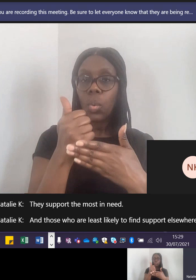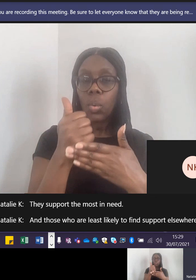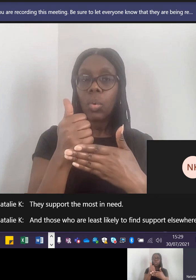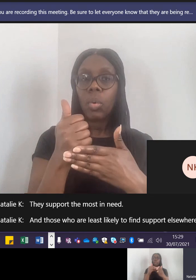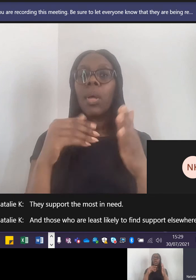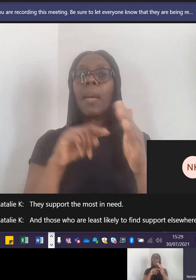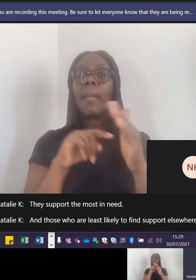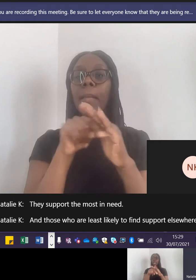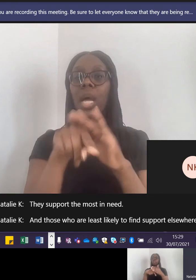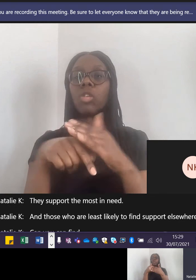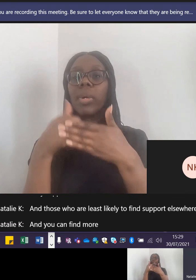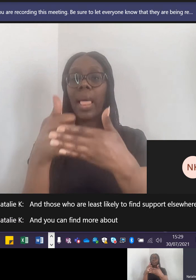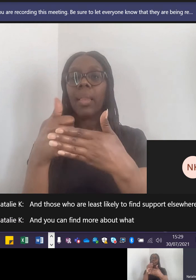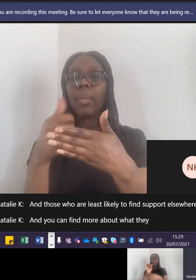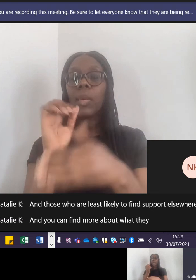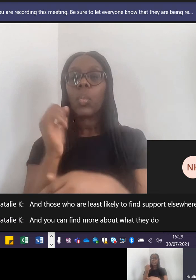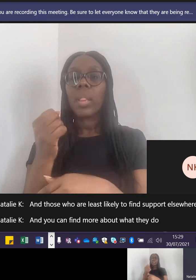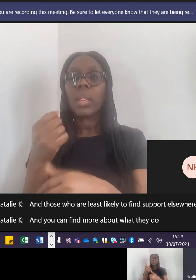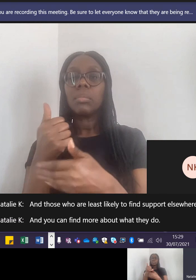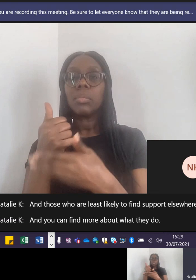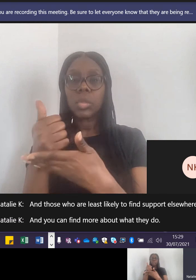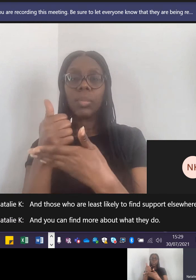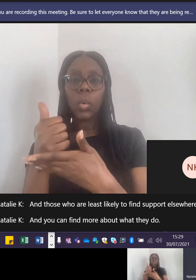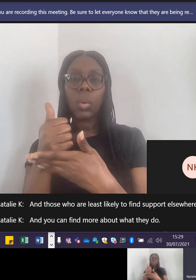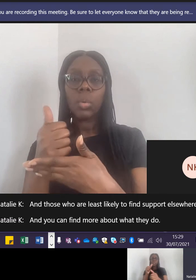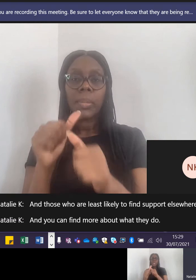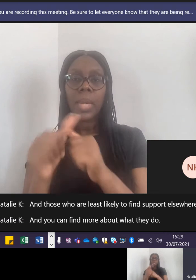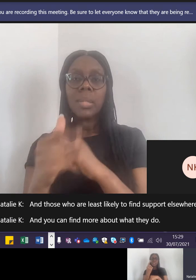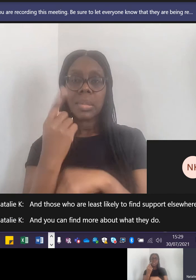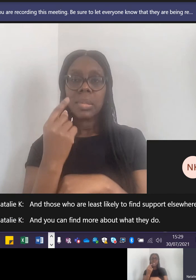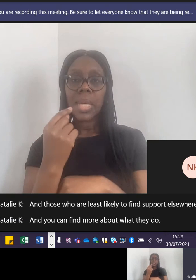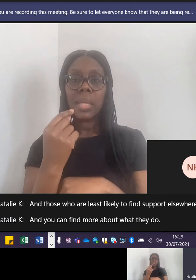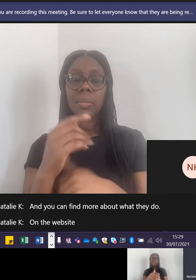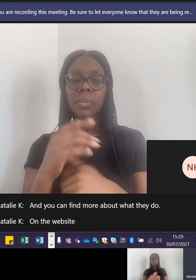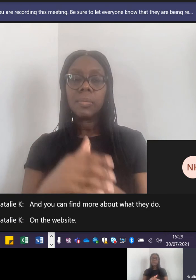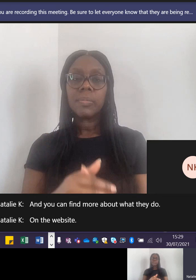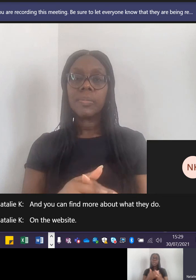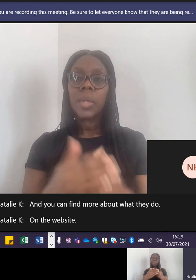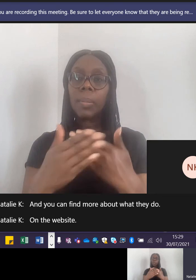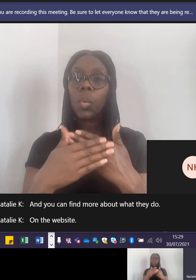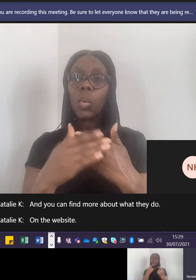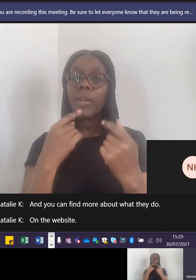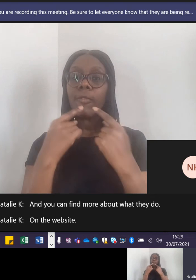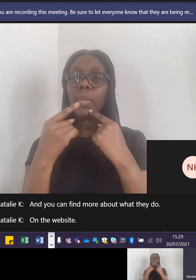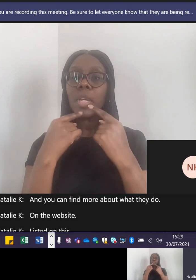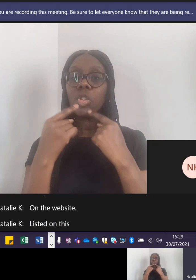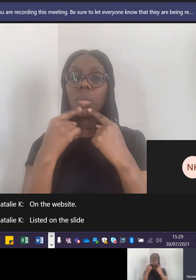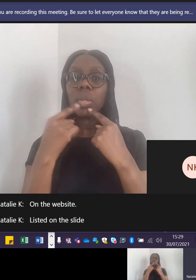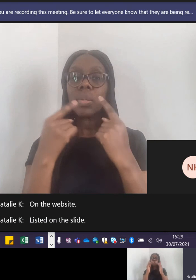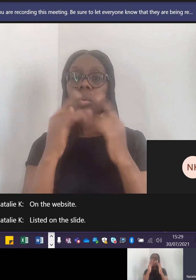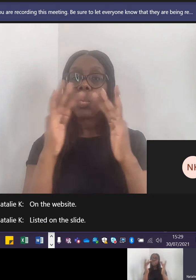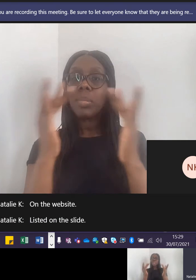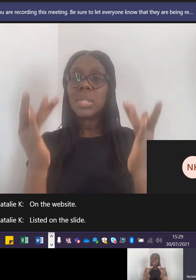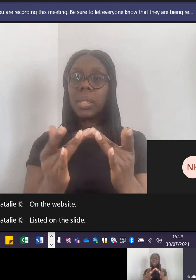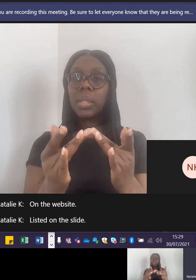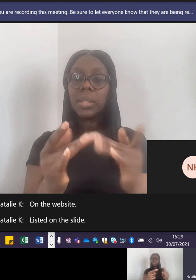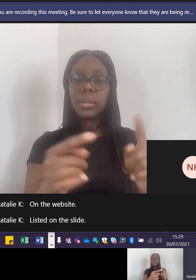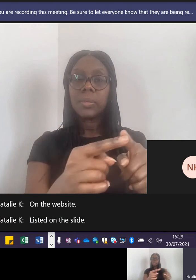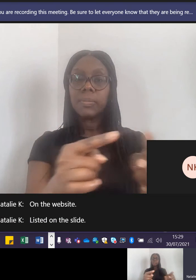And you can find more about what they do on the website listed on the slide,